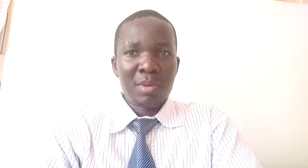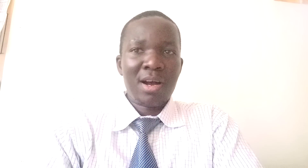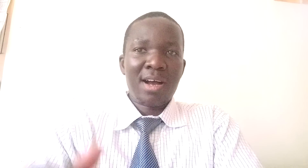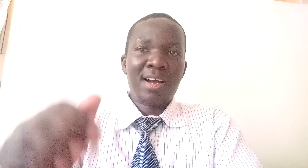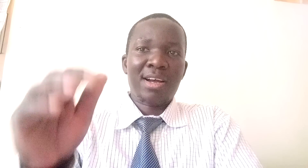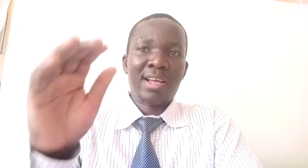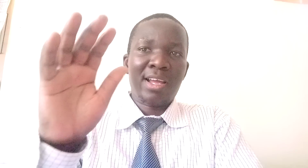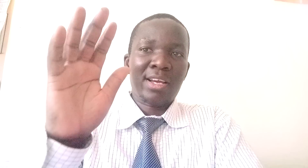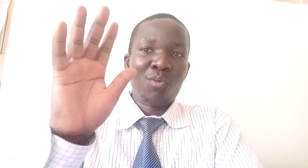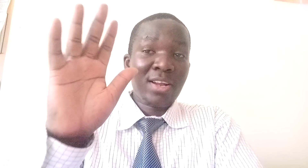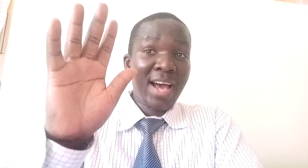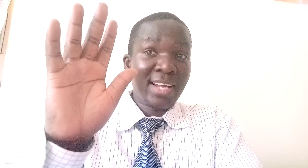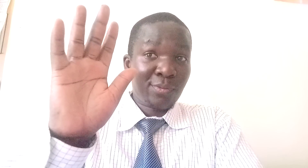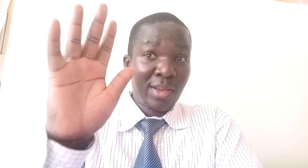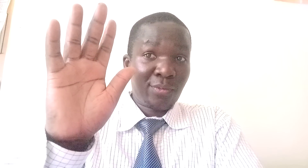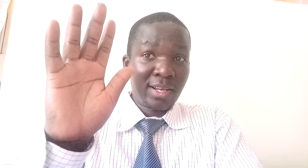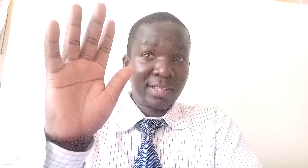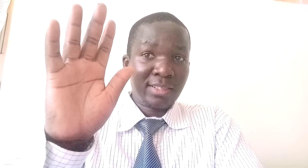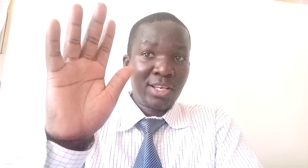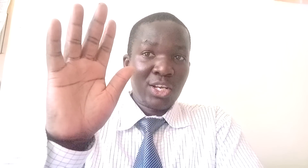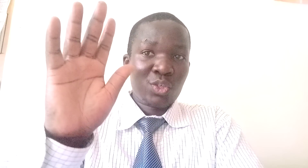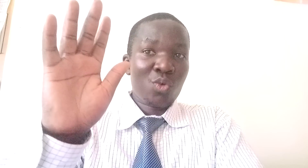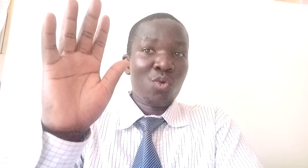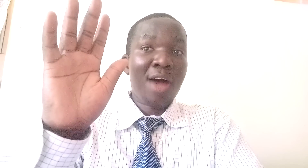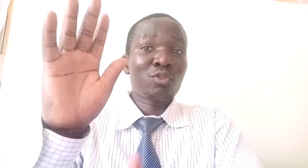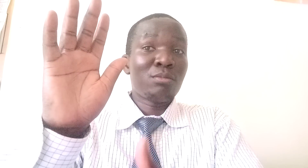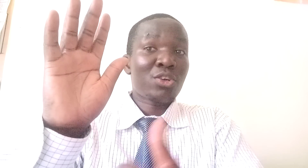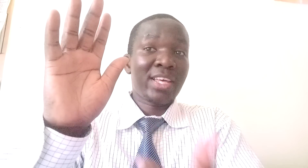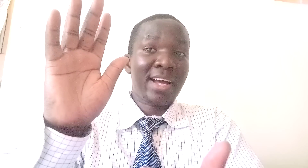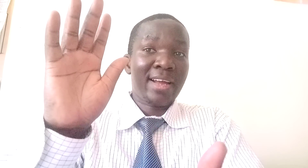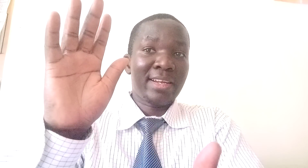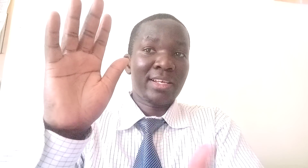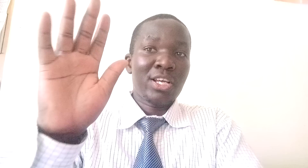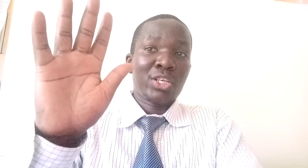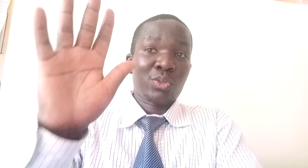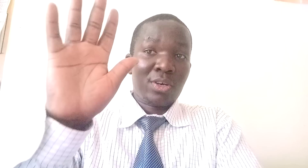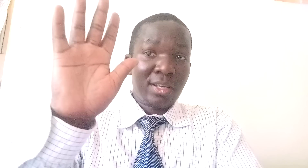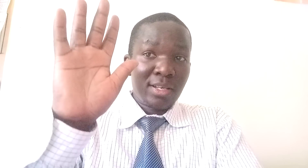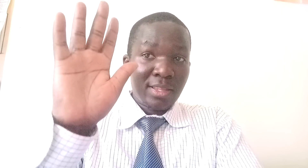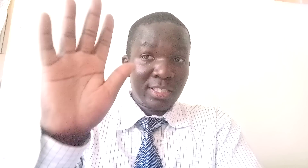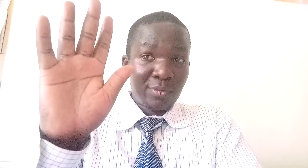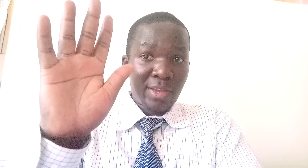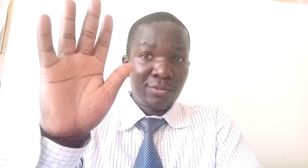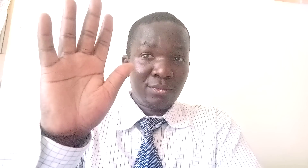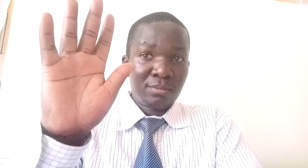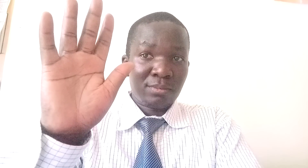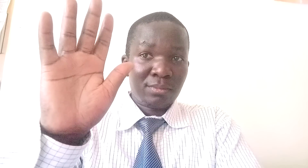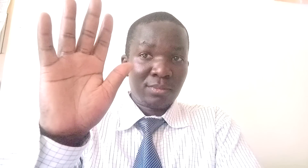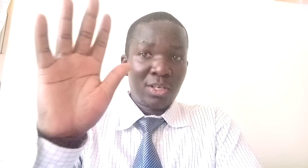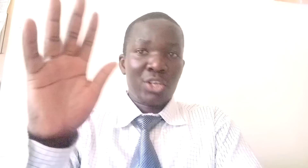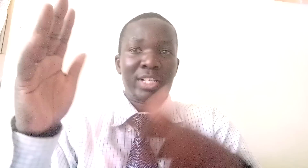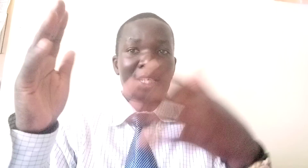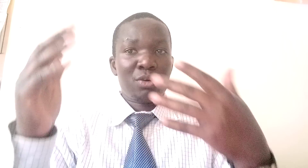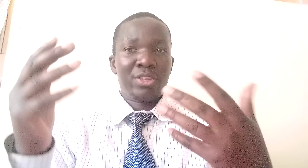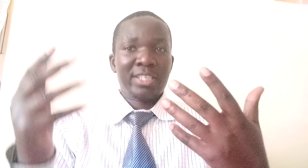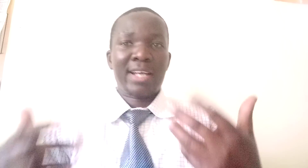Remember, one hand has 5 fingers, so you have to borrow the other hand. So this is 5. So let's borrow this hand